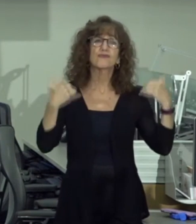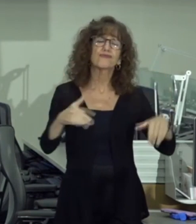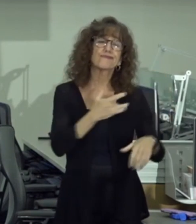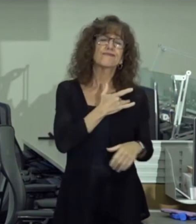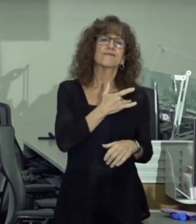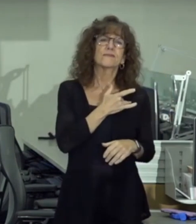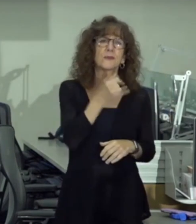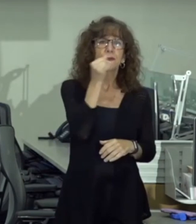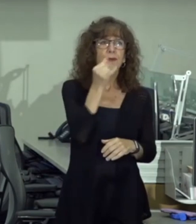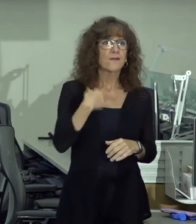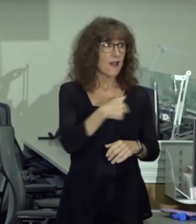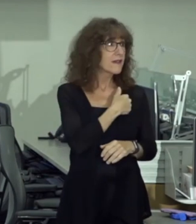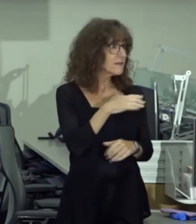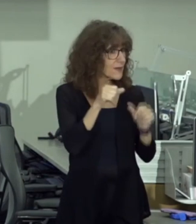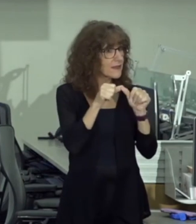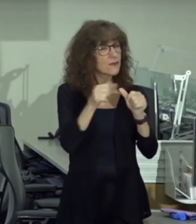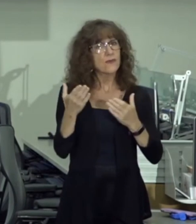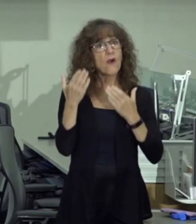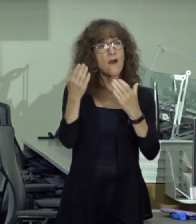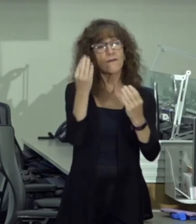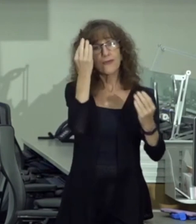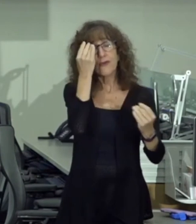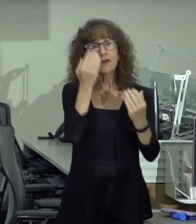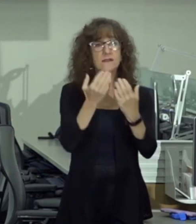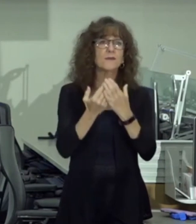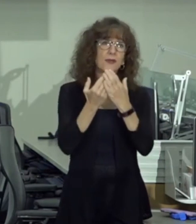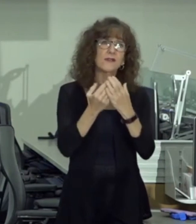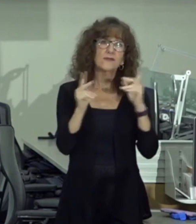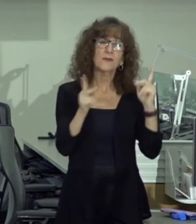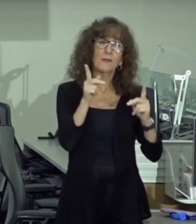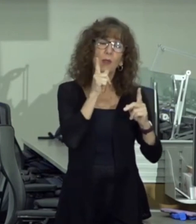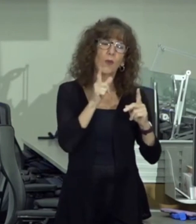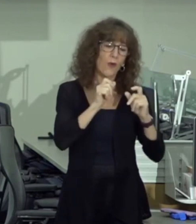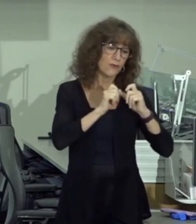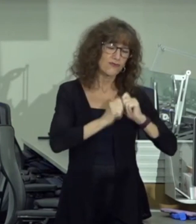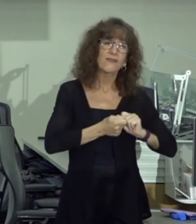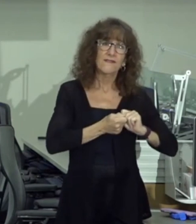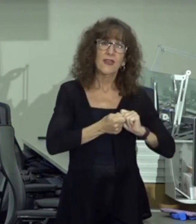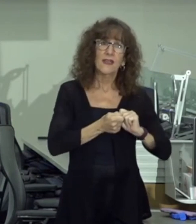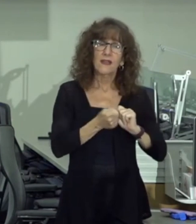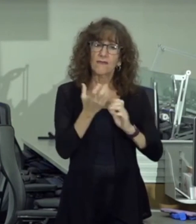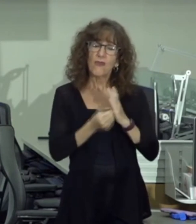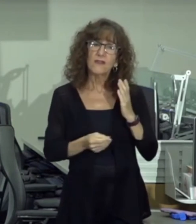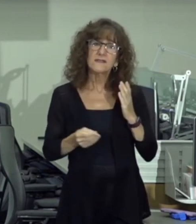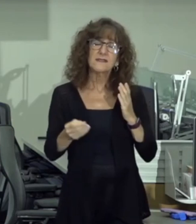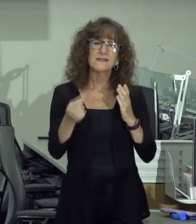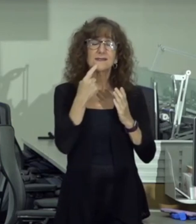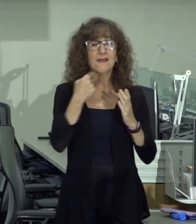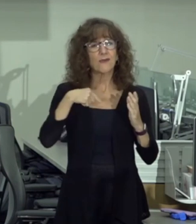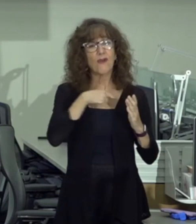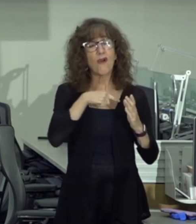this is for us, and we continue to offer our thoughts and prayers to those who are grieving losses, and to say that we're all in